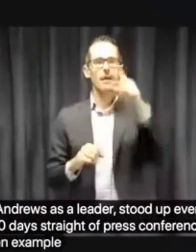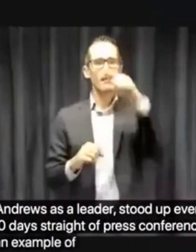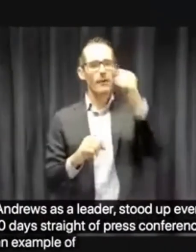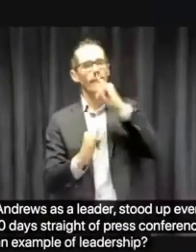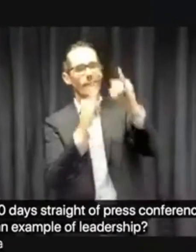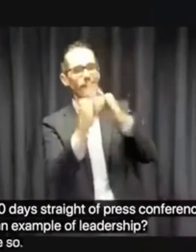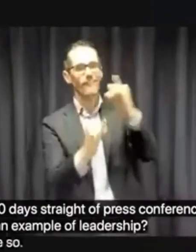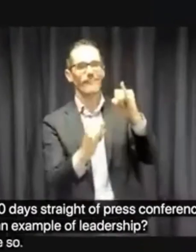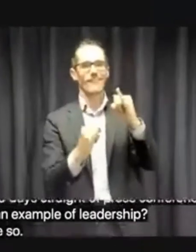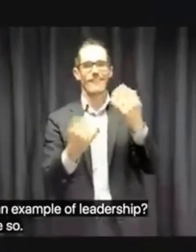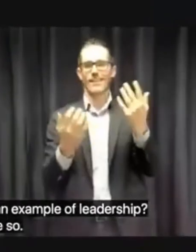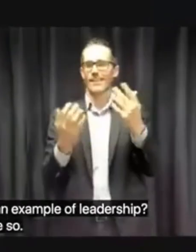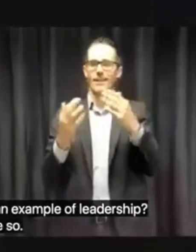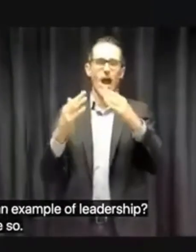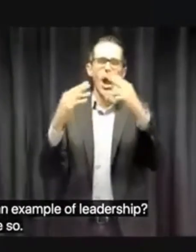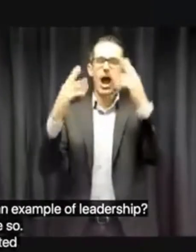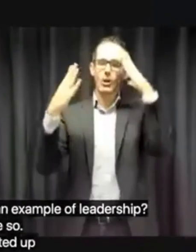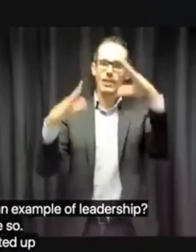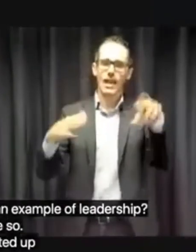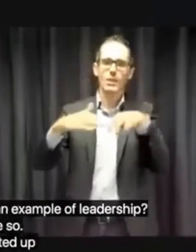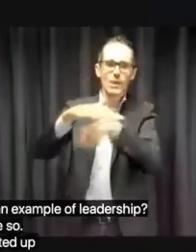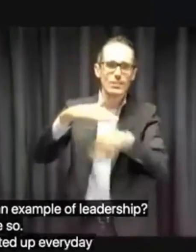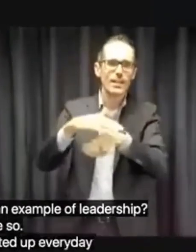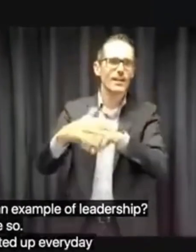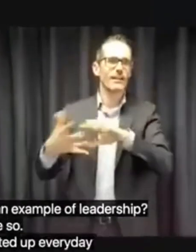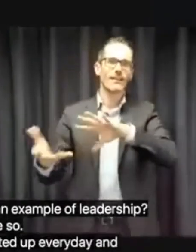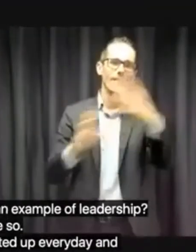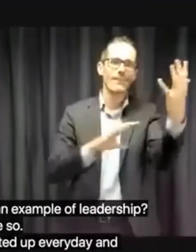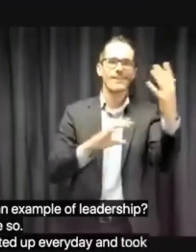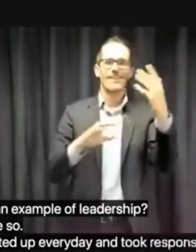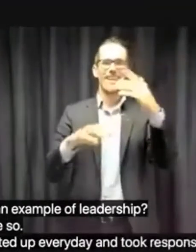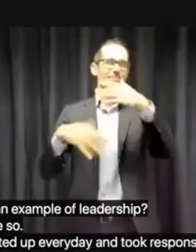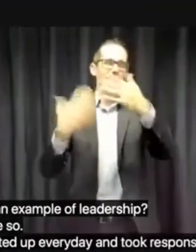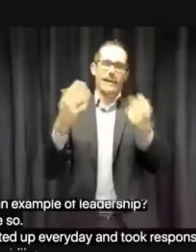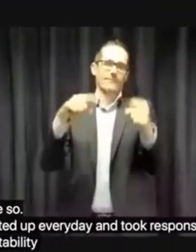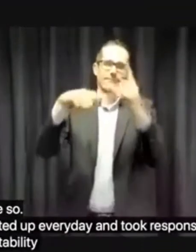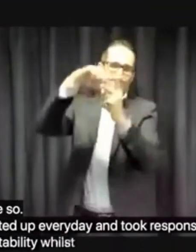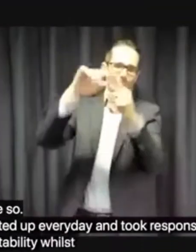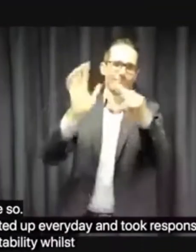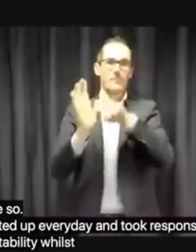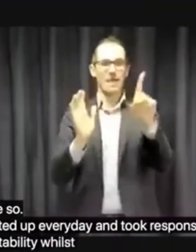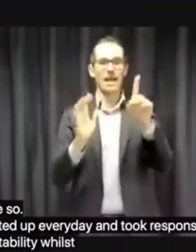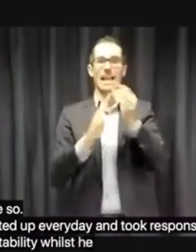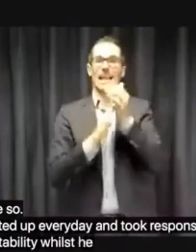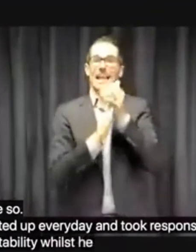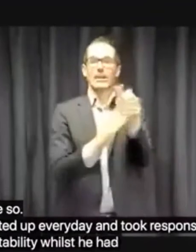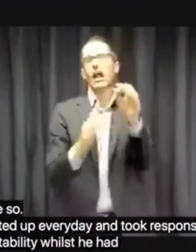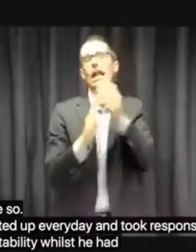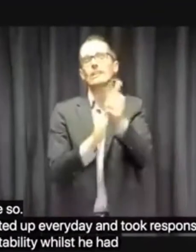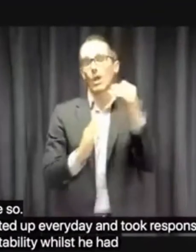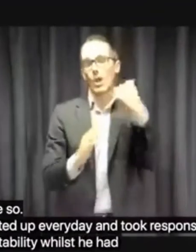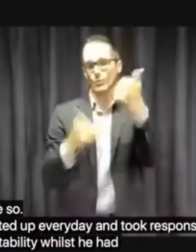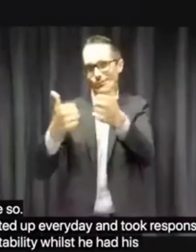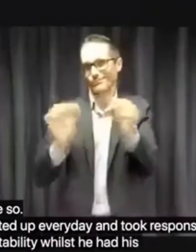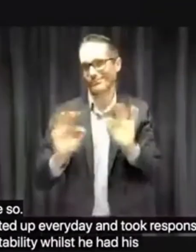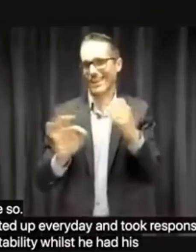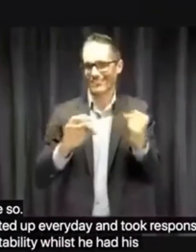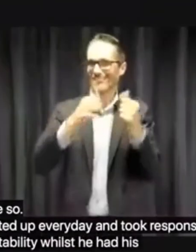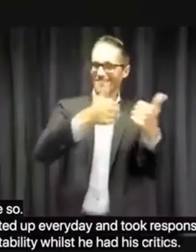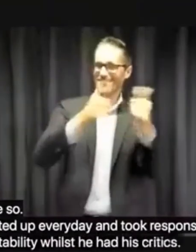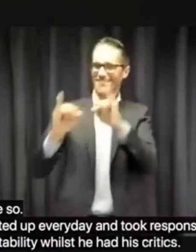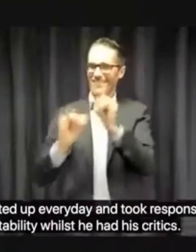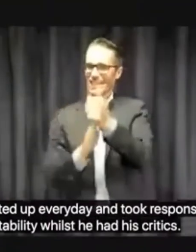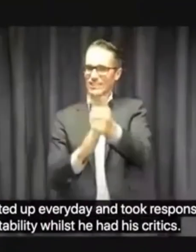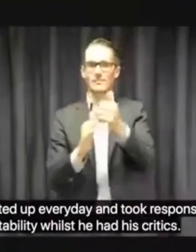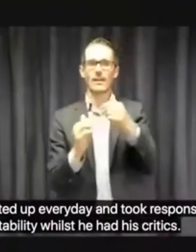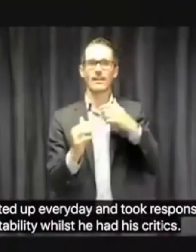took responsibility and accountability. Whilst he had its critics, the hotel quarantine issues, your pros and cons, and leadership